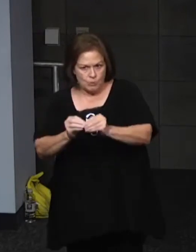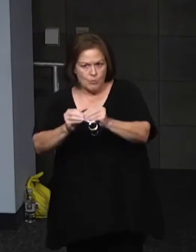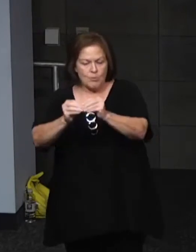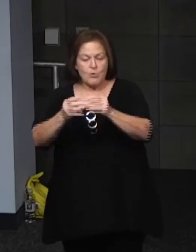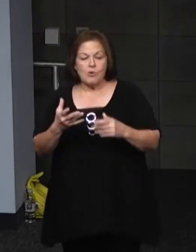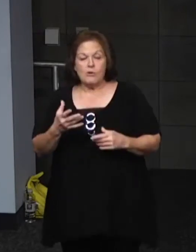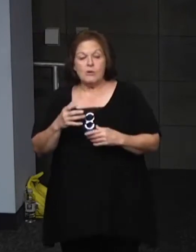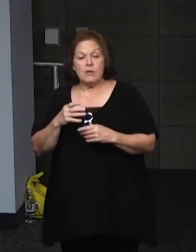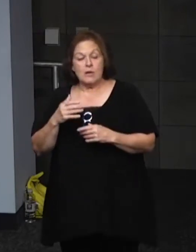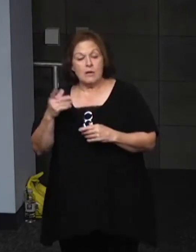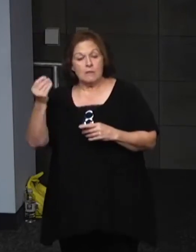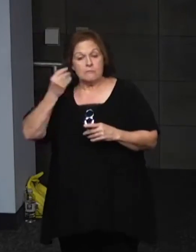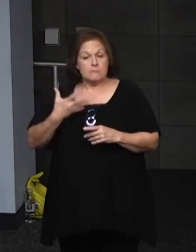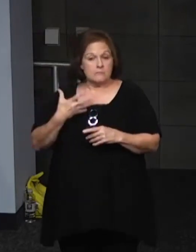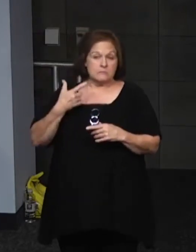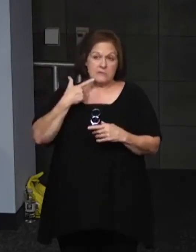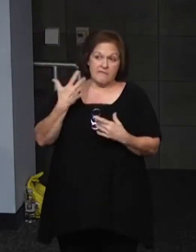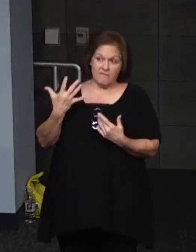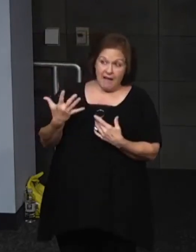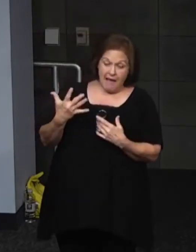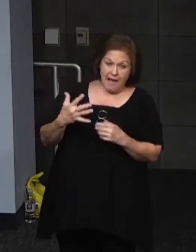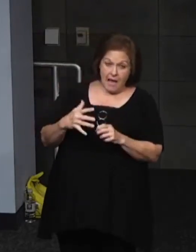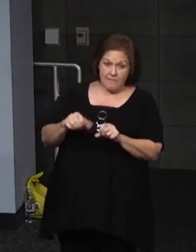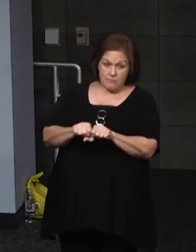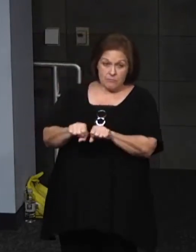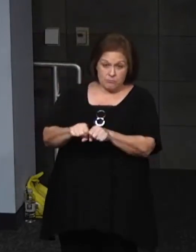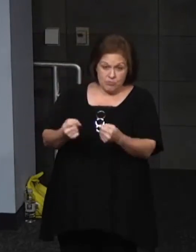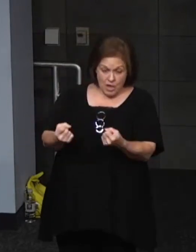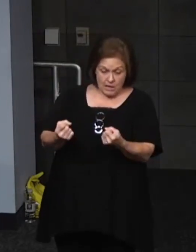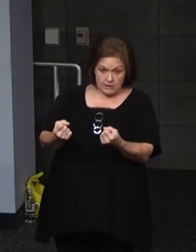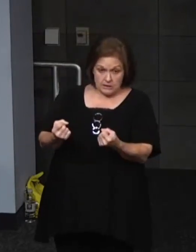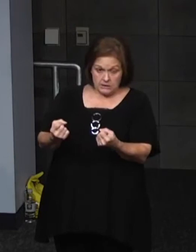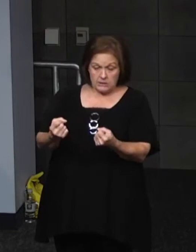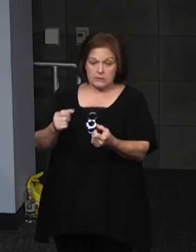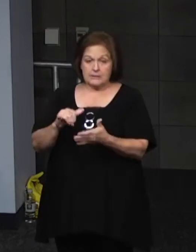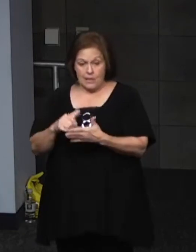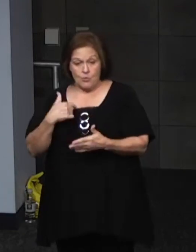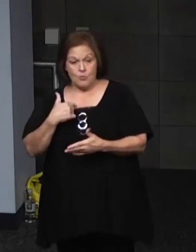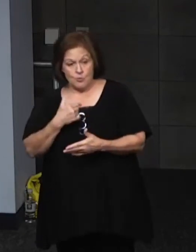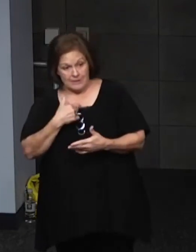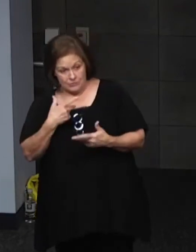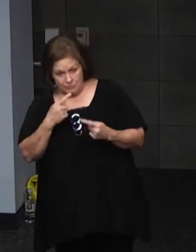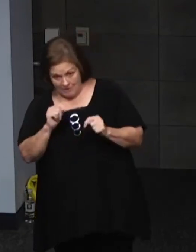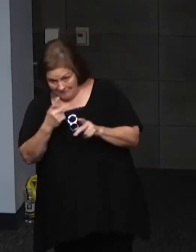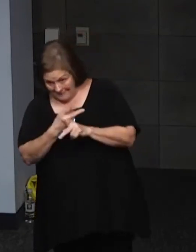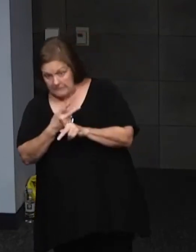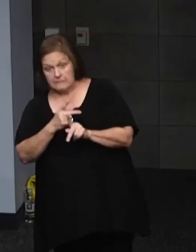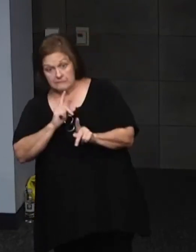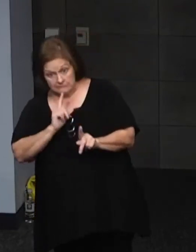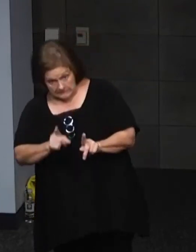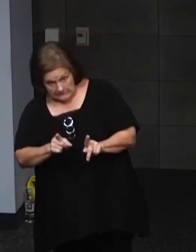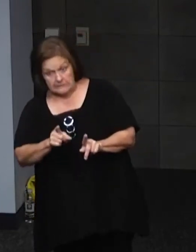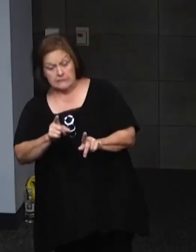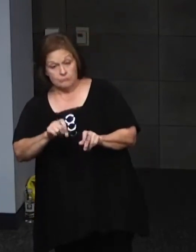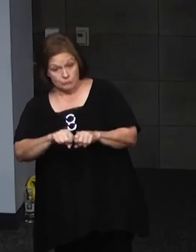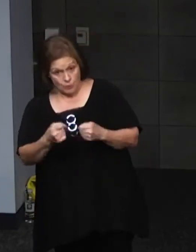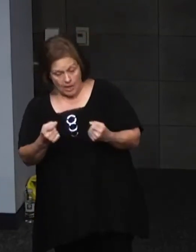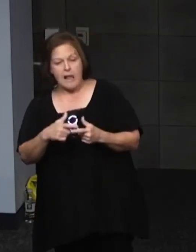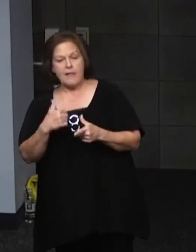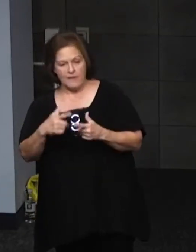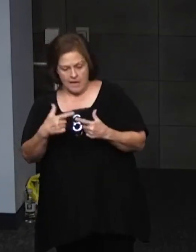we had reports of approximately 5 breaks that we're trying, additional breaks that we're trying to confirm, and if they are confirmed, then we will attempt